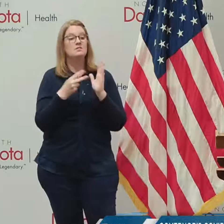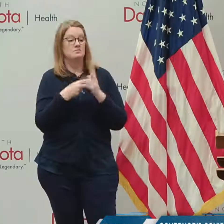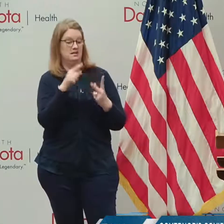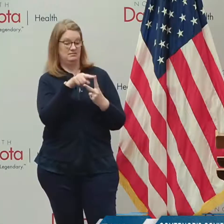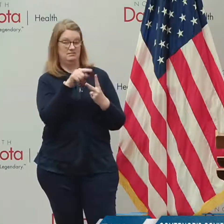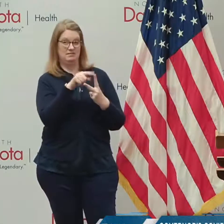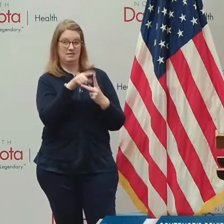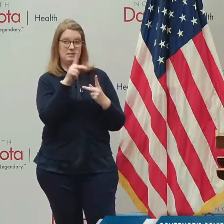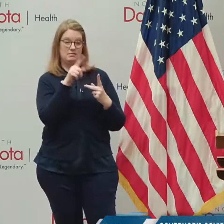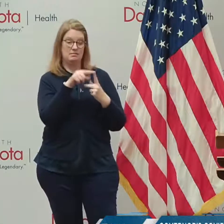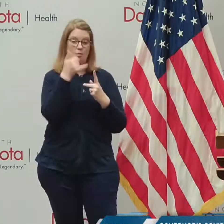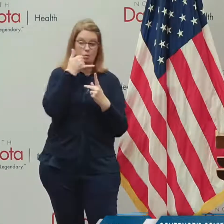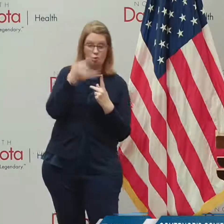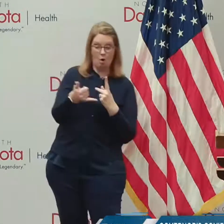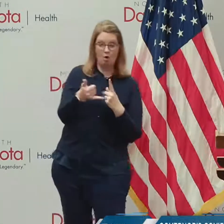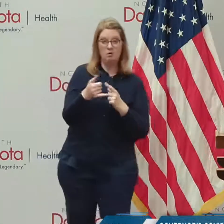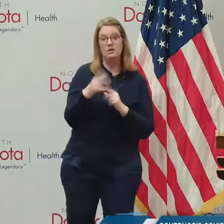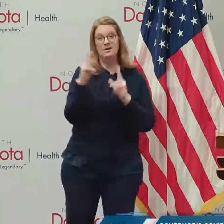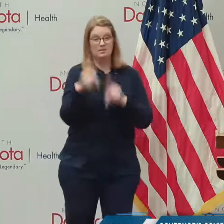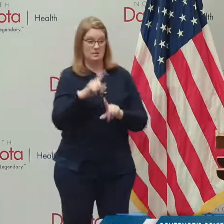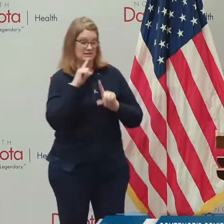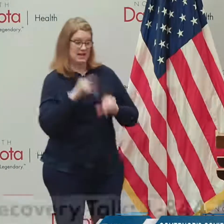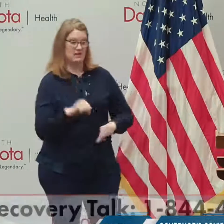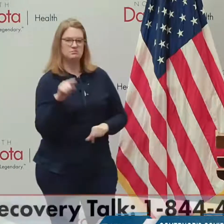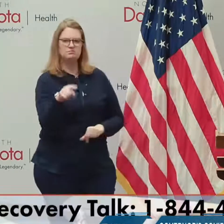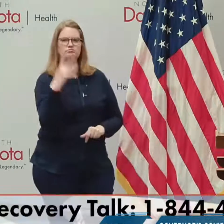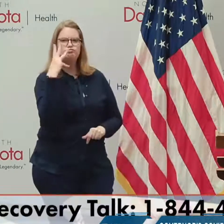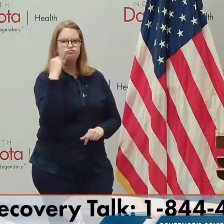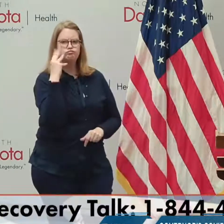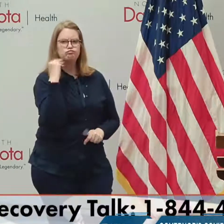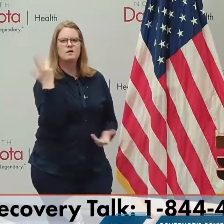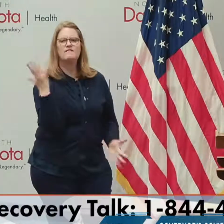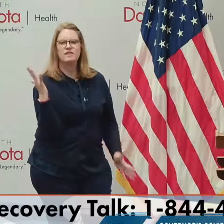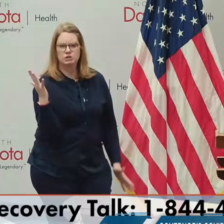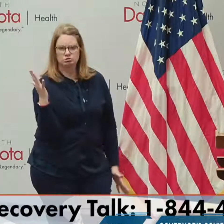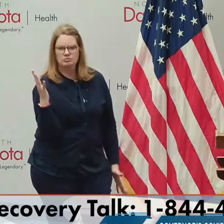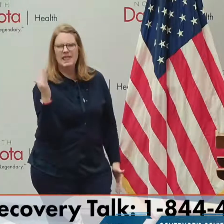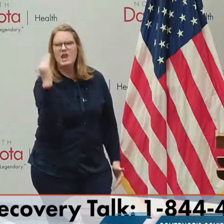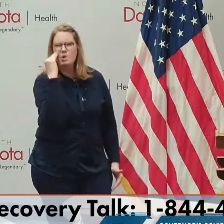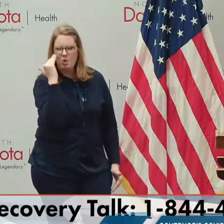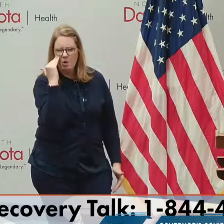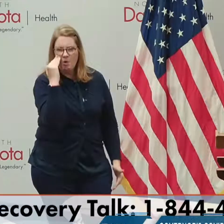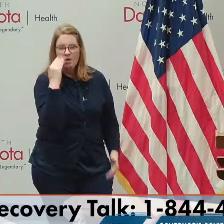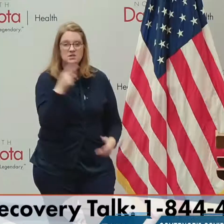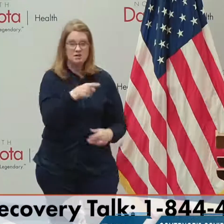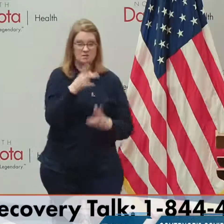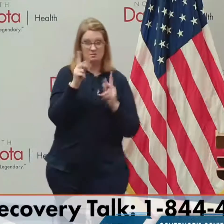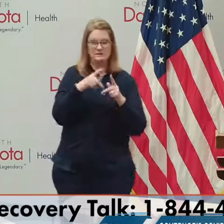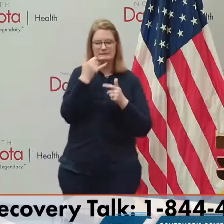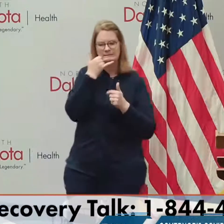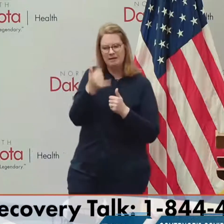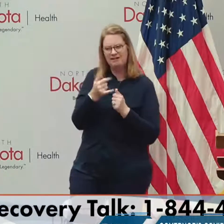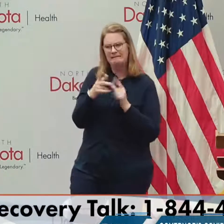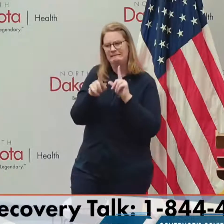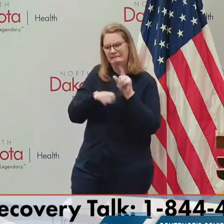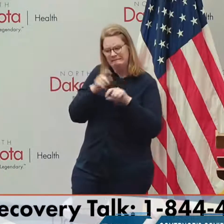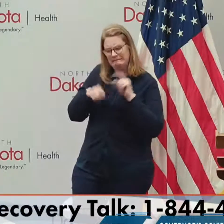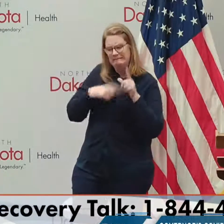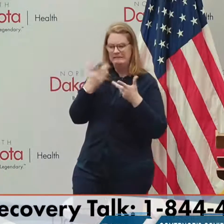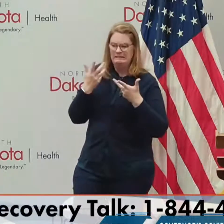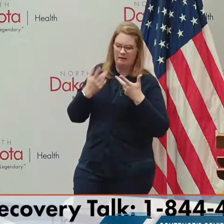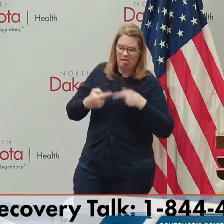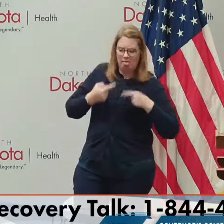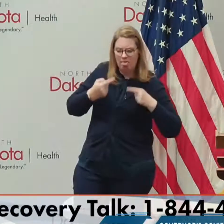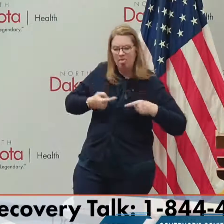mental illness. And people can call this number and talk about their struggles and, maybe get connected with